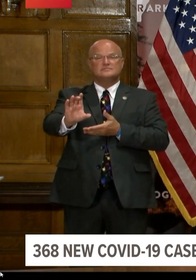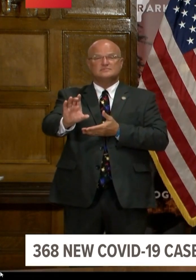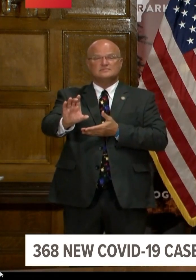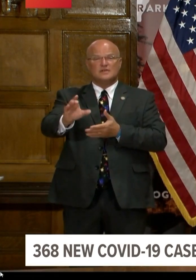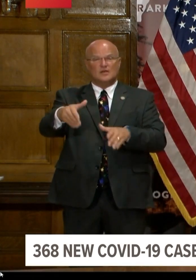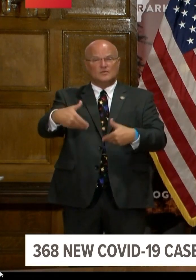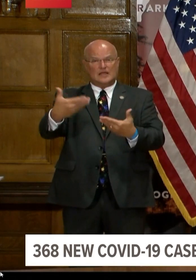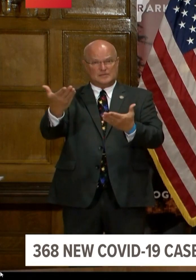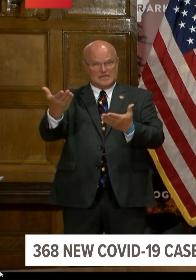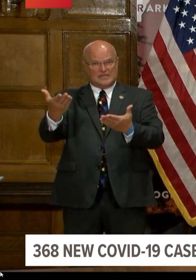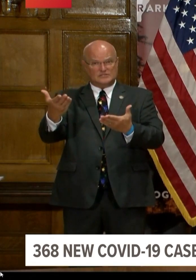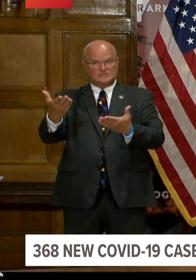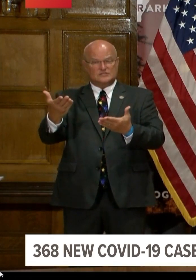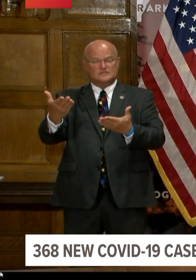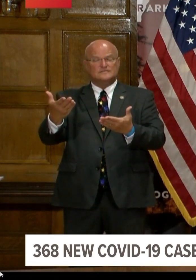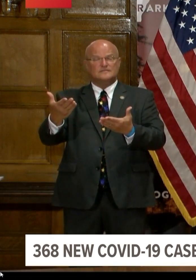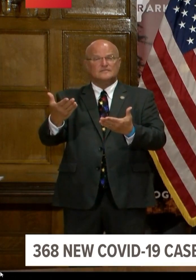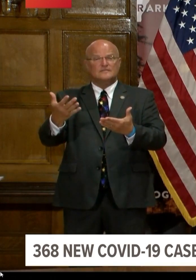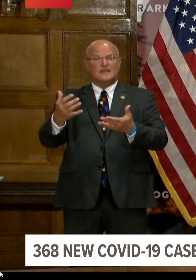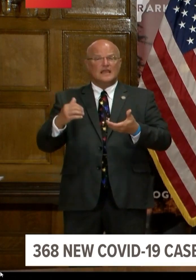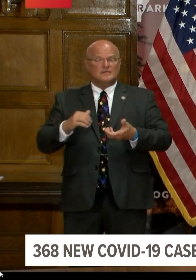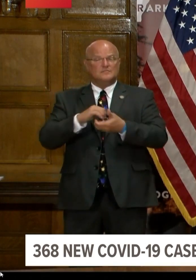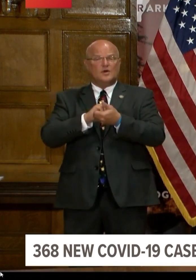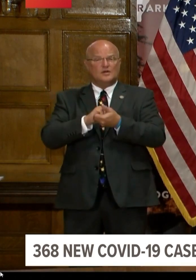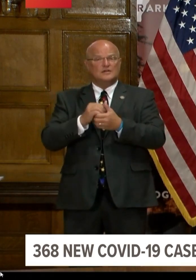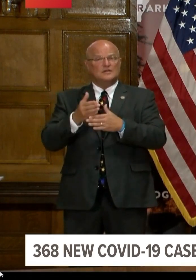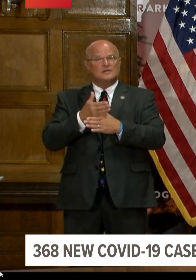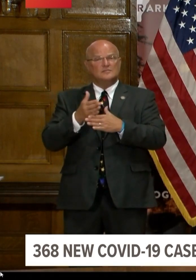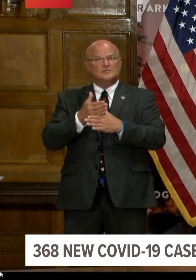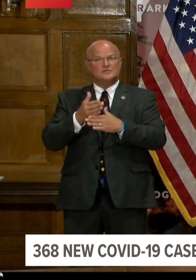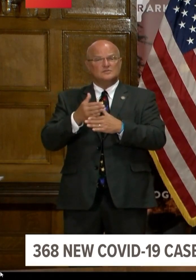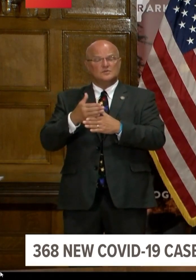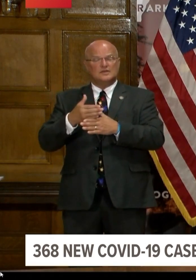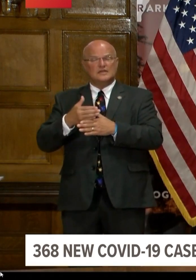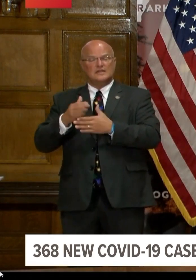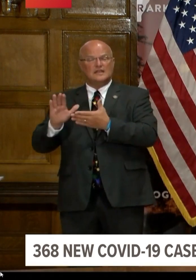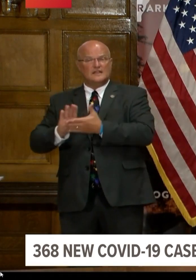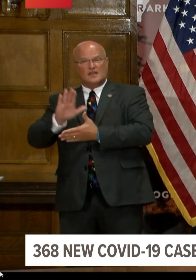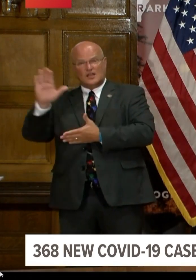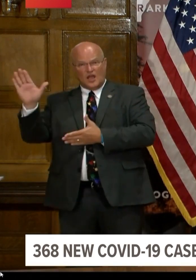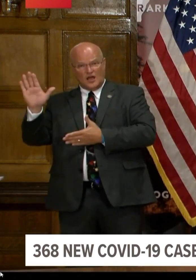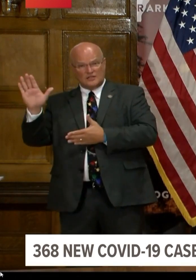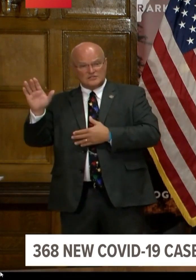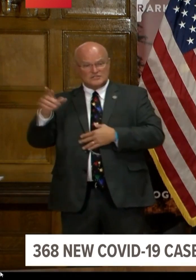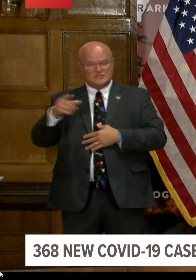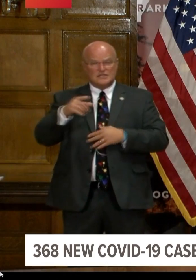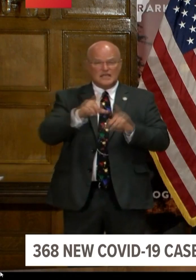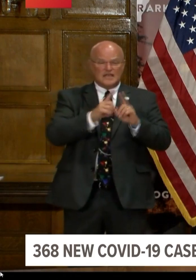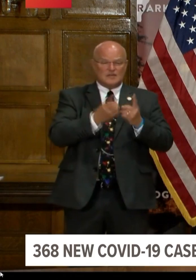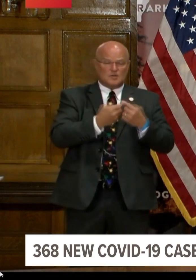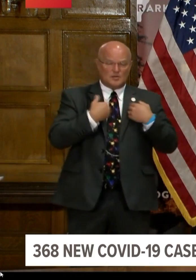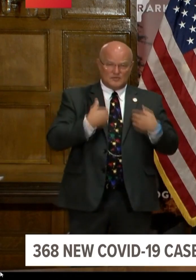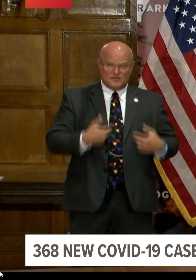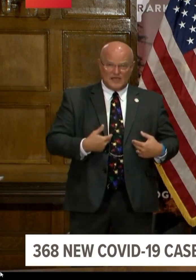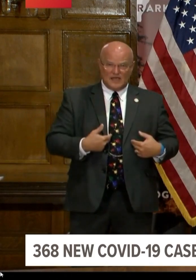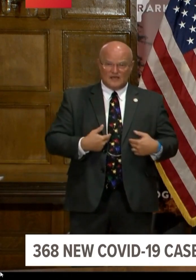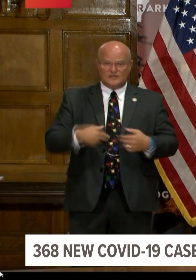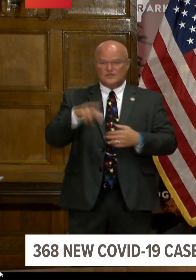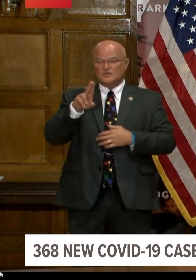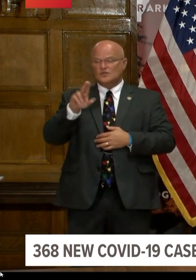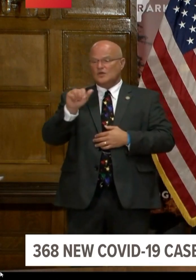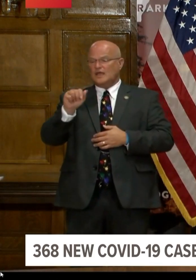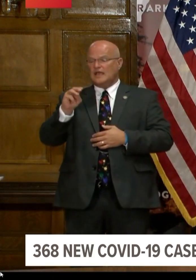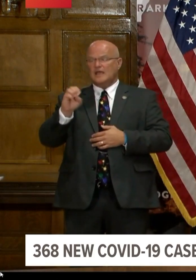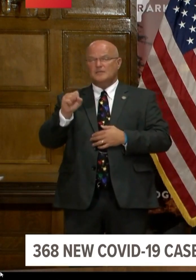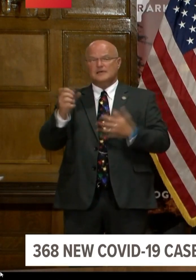our recommendations and partnership between higher education and the Department of Health and UAMS